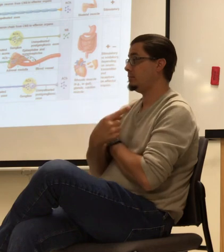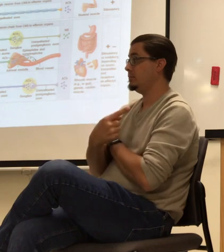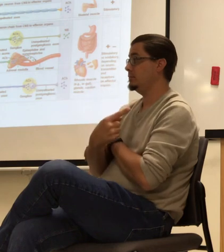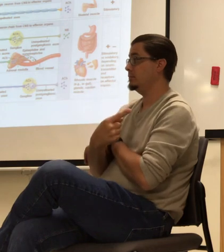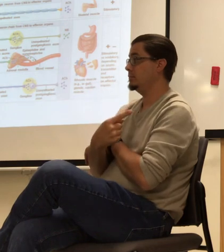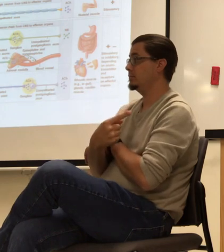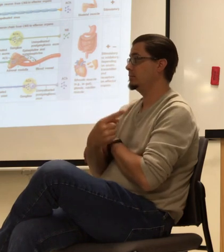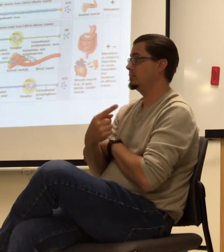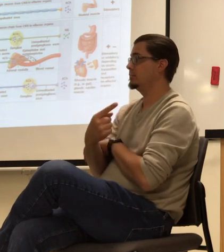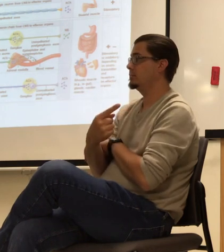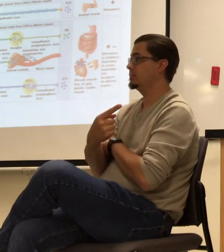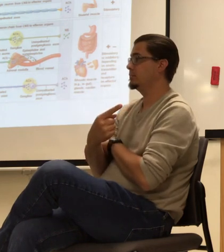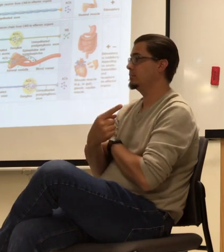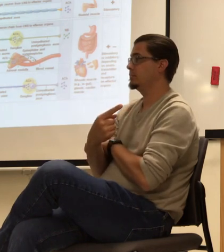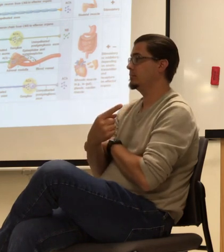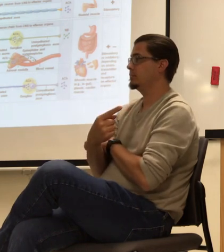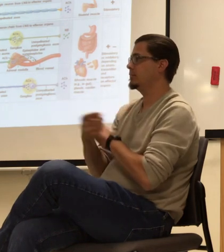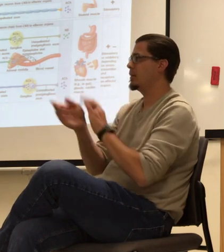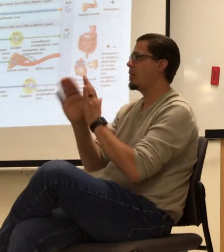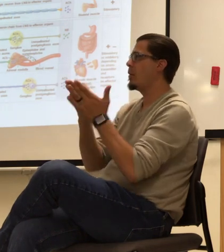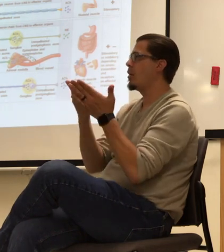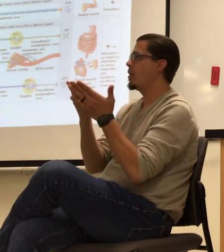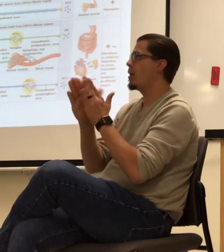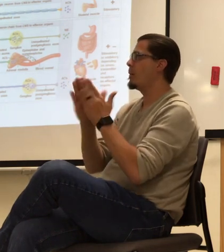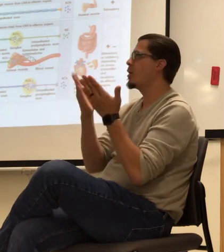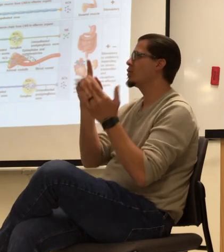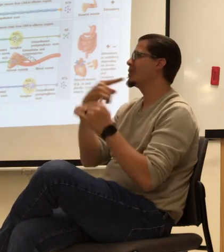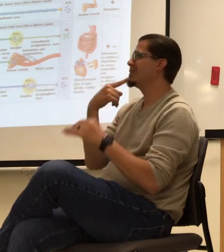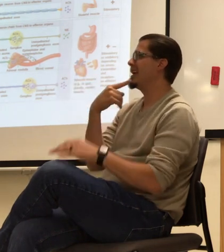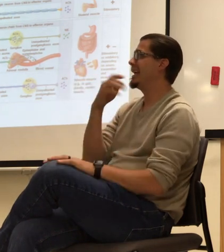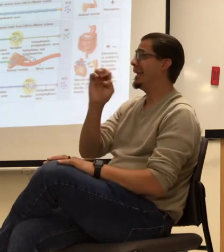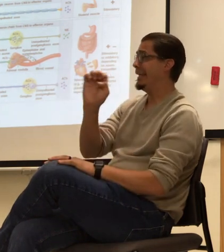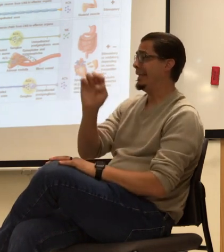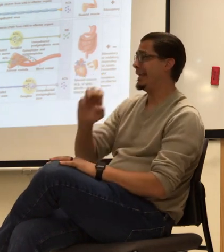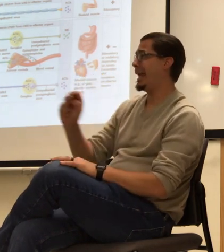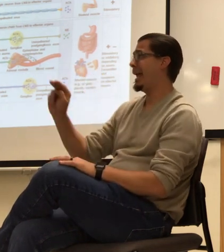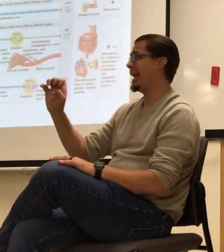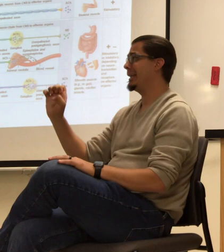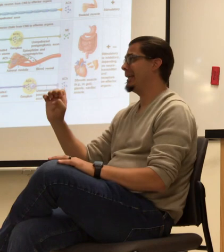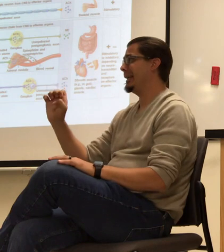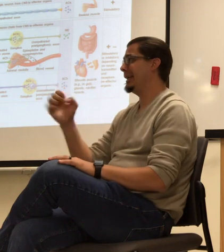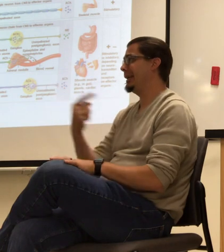Books usually abbreviated E and E.